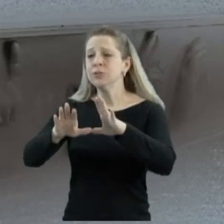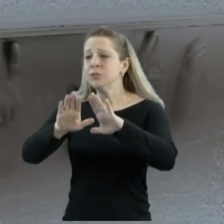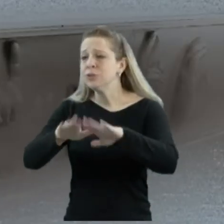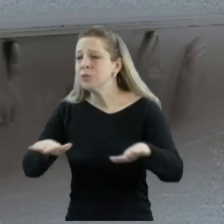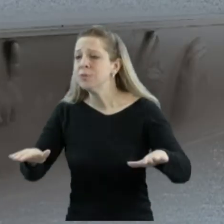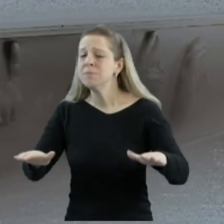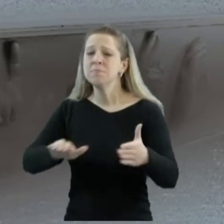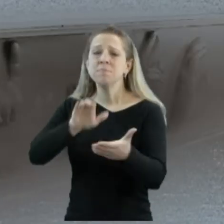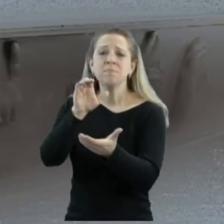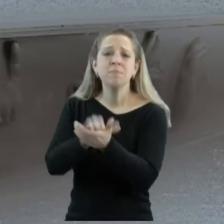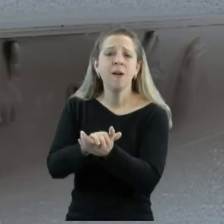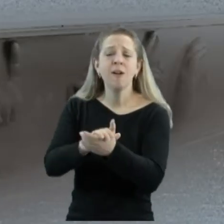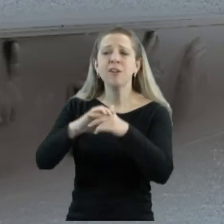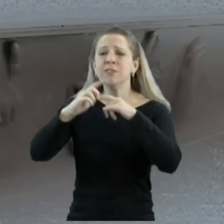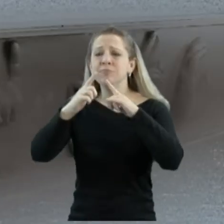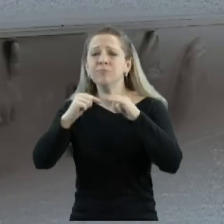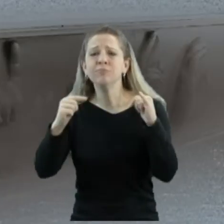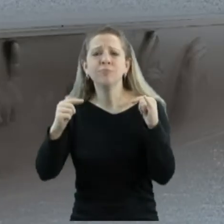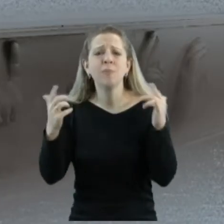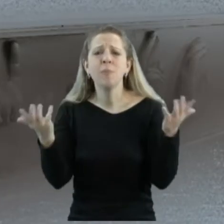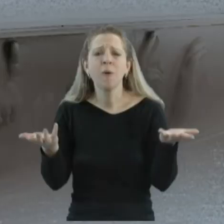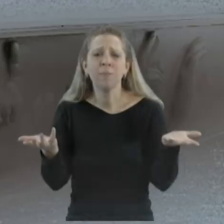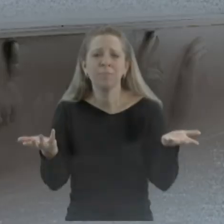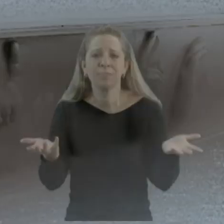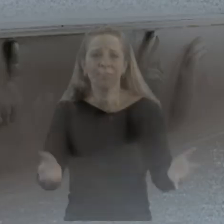Chapter 7. Claire's private life.